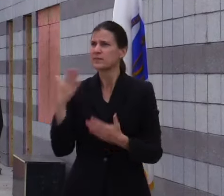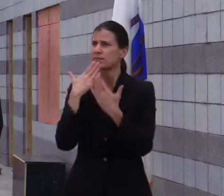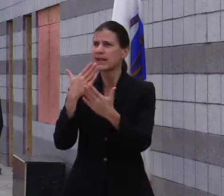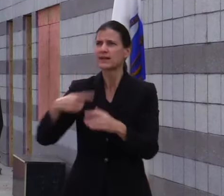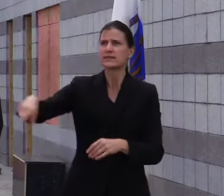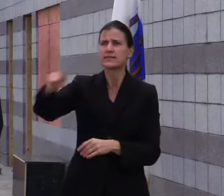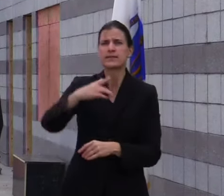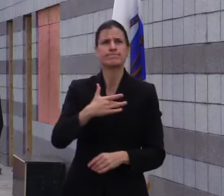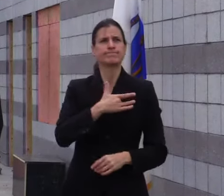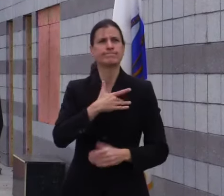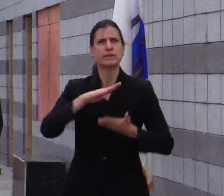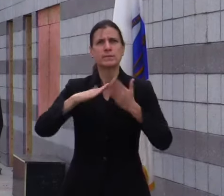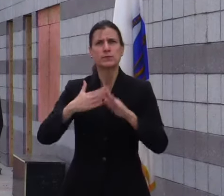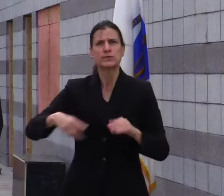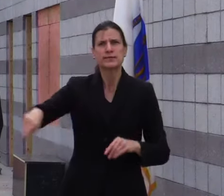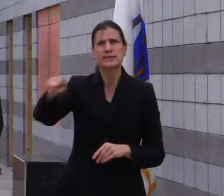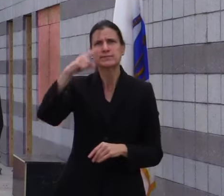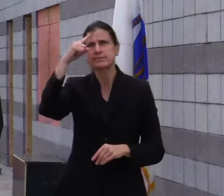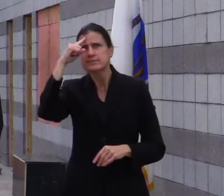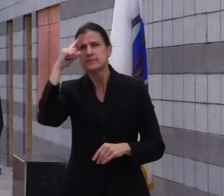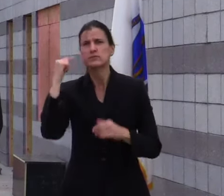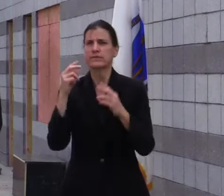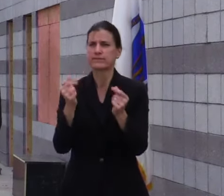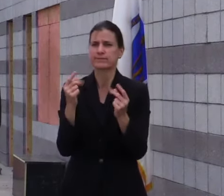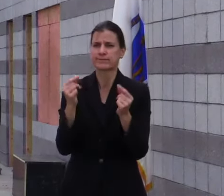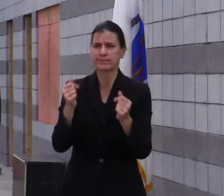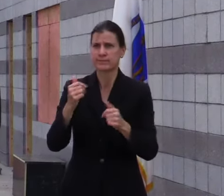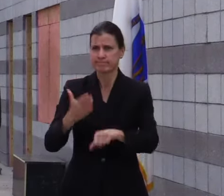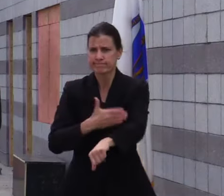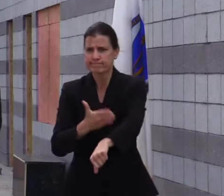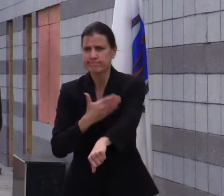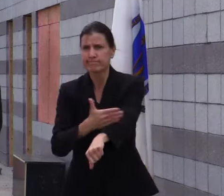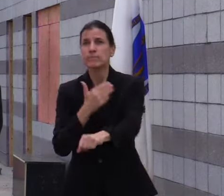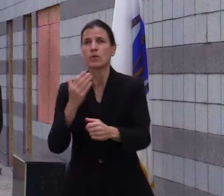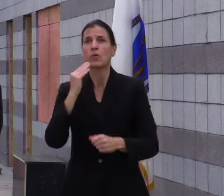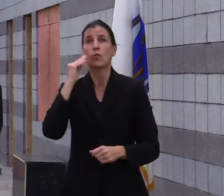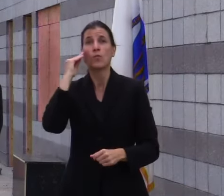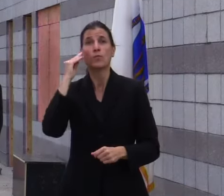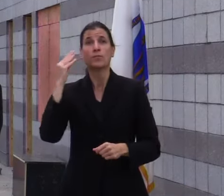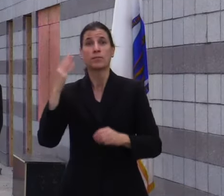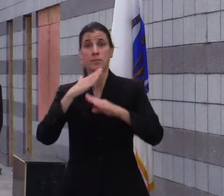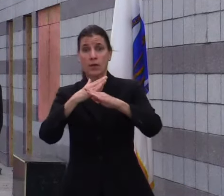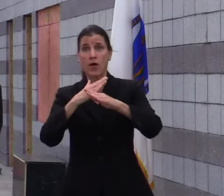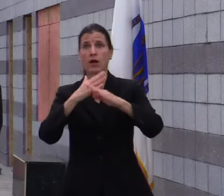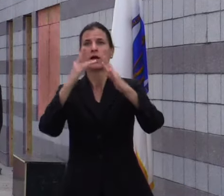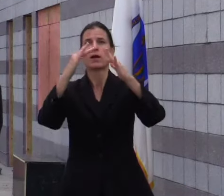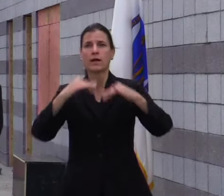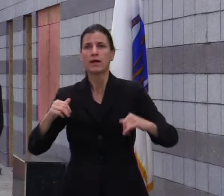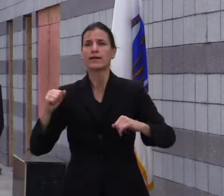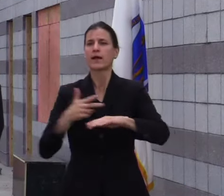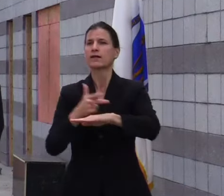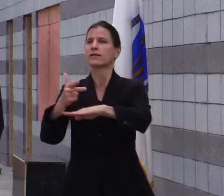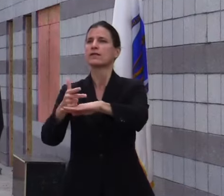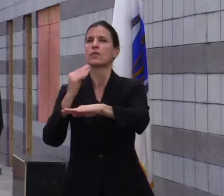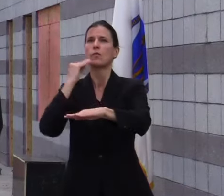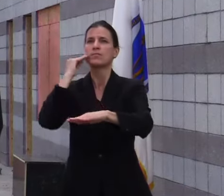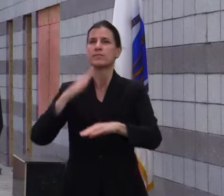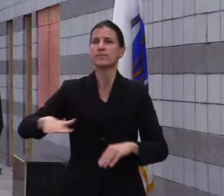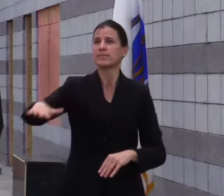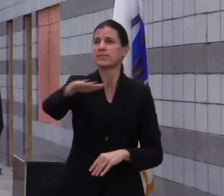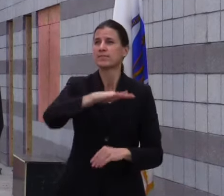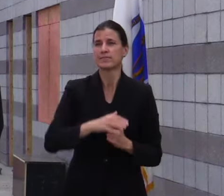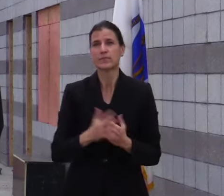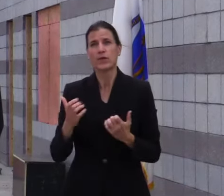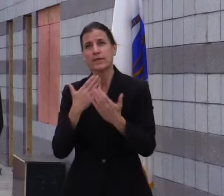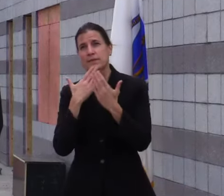who's been part of making it happen. And I just want to say thanks on behalf of the Commonwealth and on behalf of our administration for all that you've